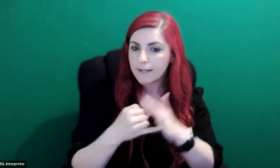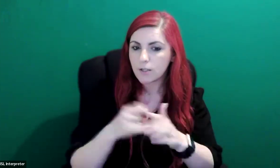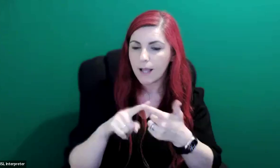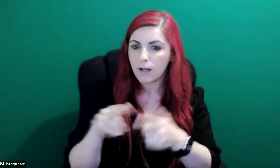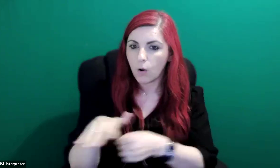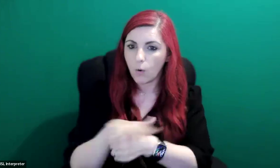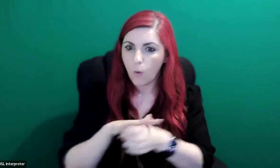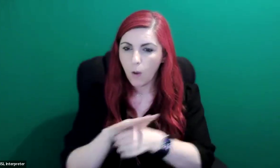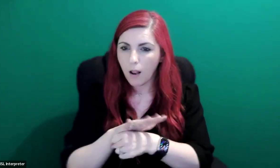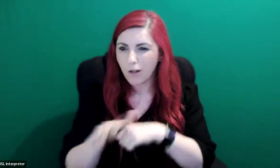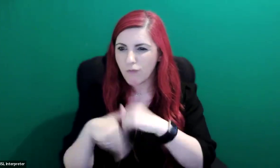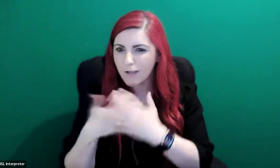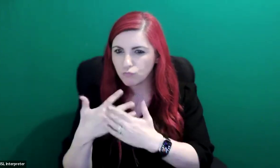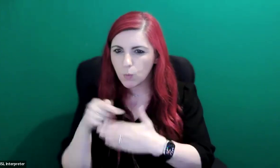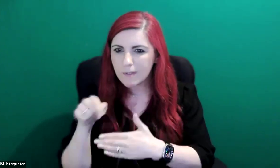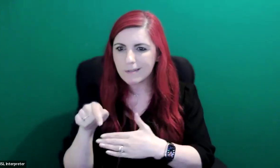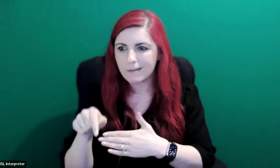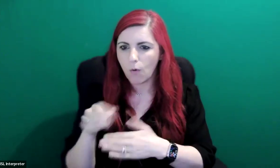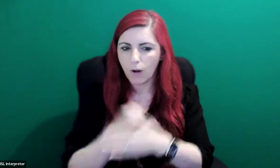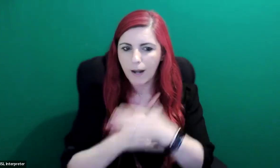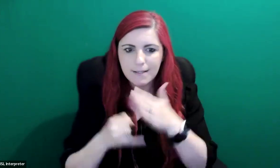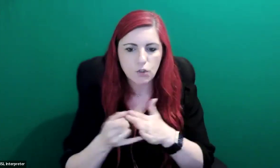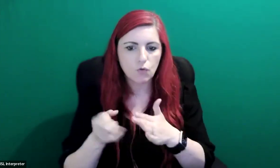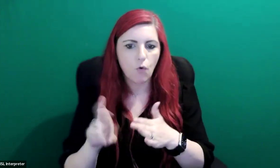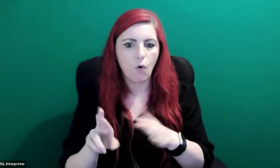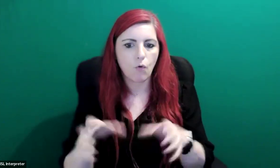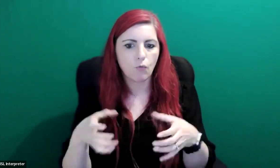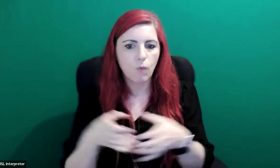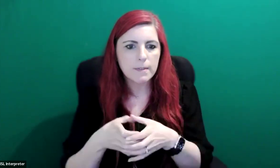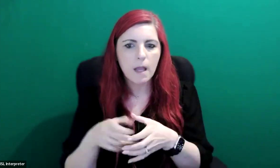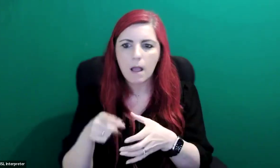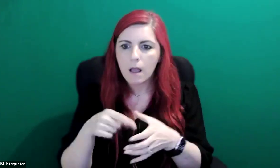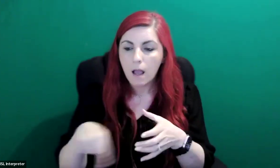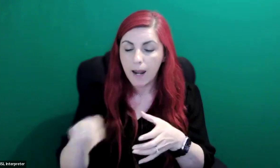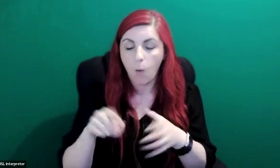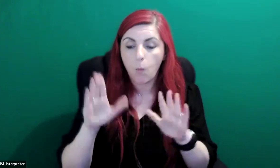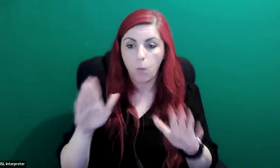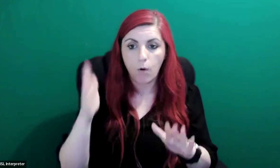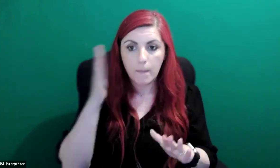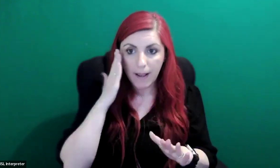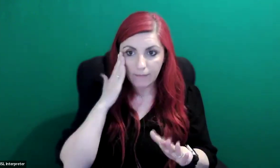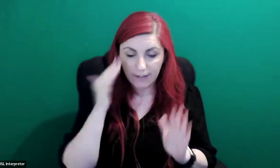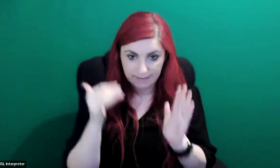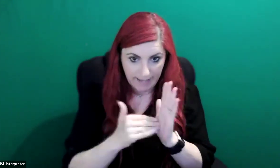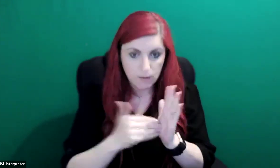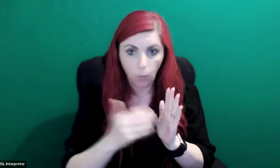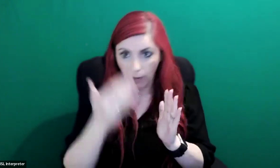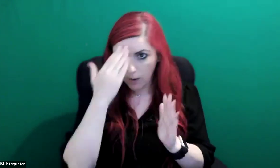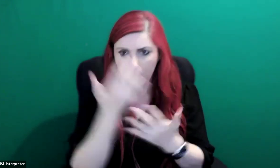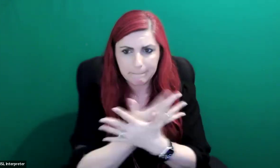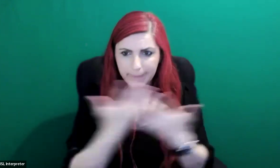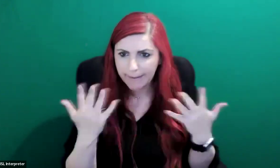local or grassroots organisations or groups. And we're mindful that while we know many of the groups